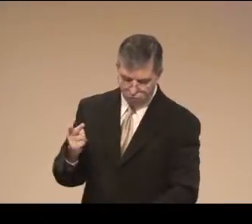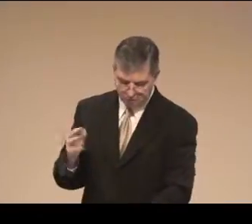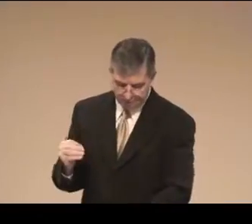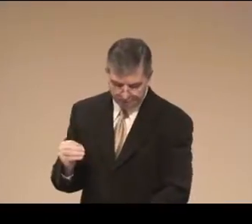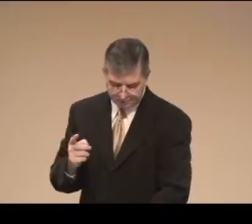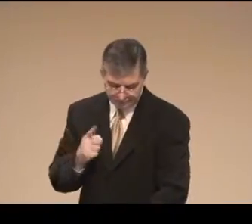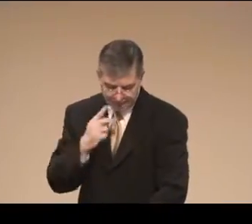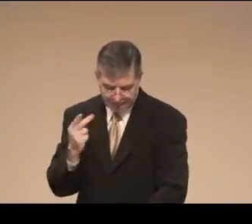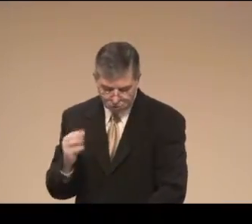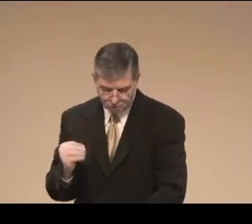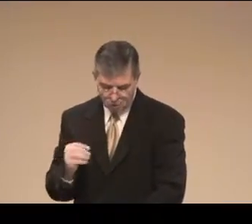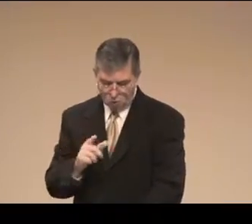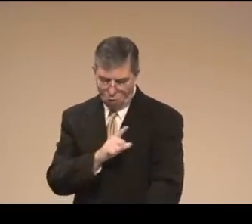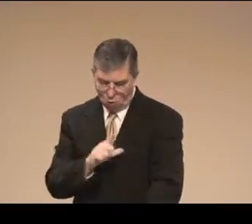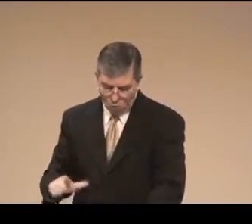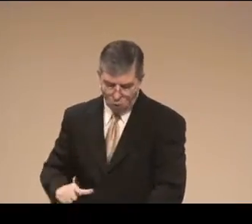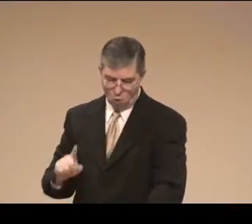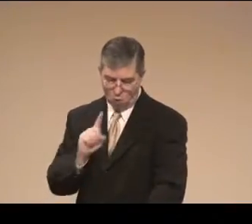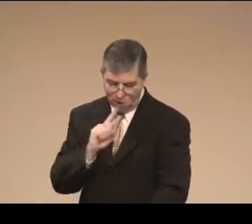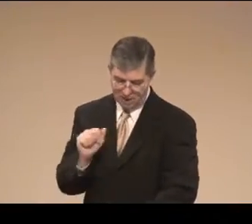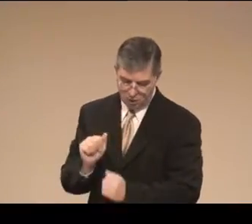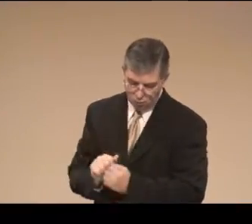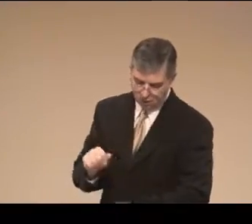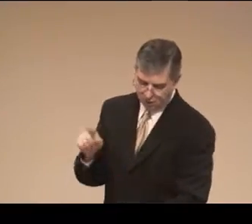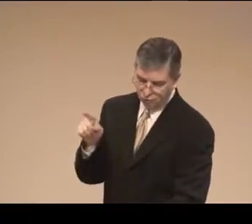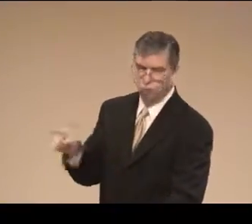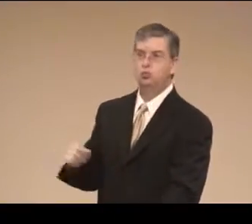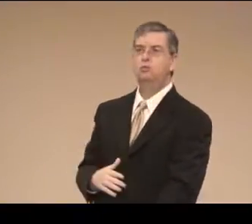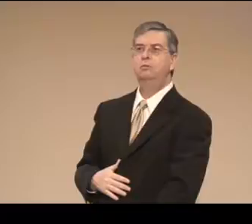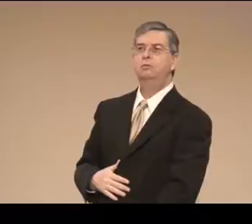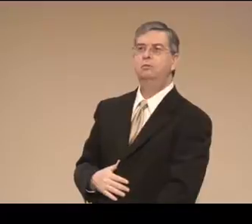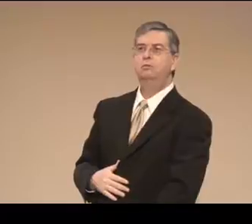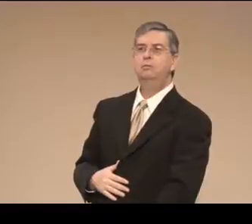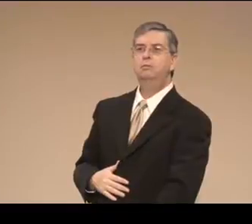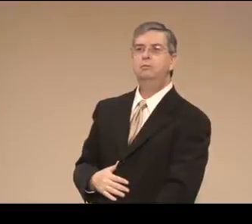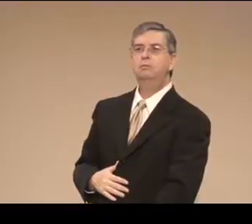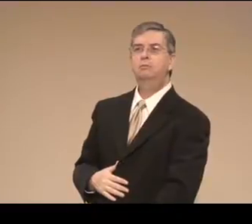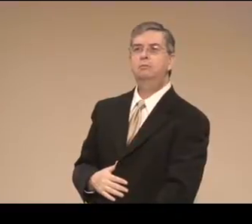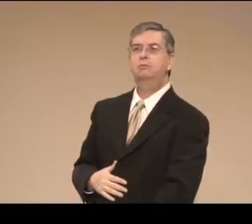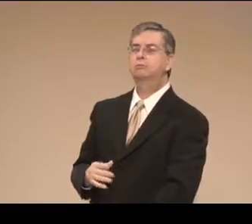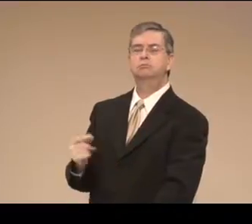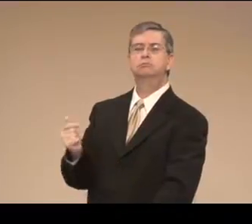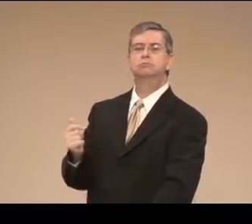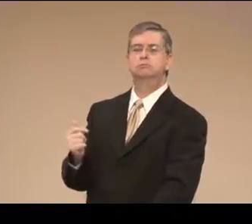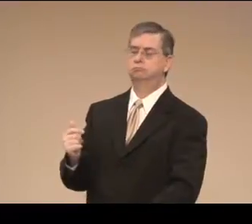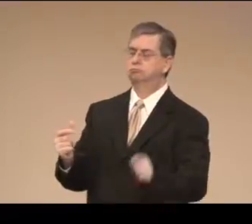12, "And the angel of the Lord appeared unto him and said unto him, The Lord is with thee."